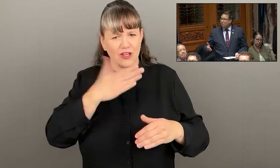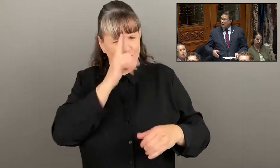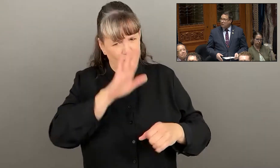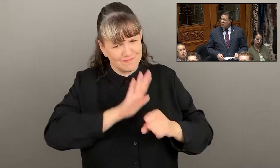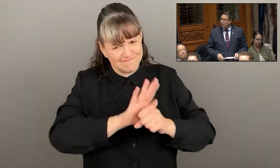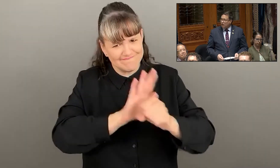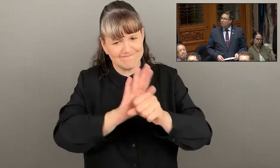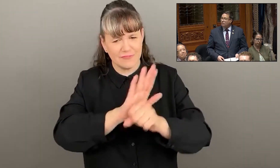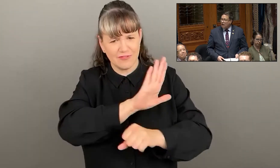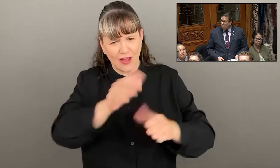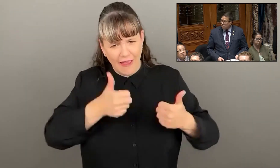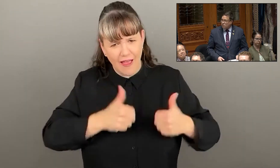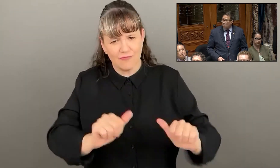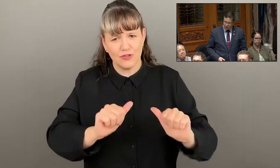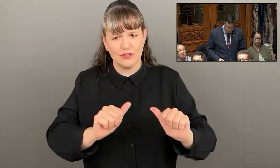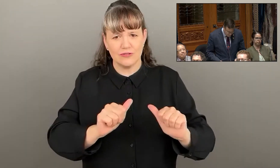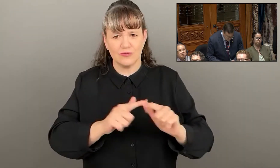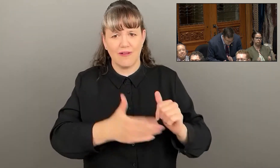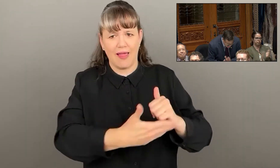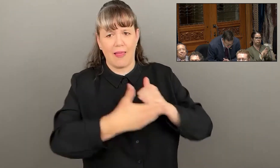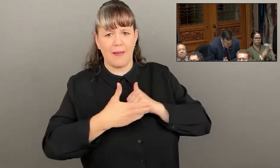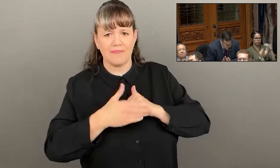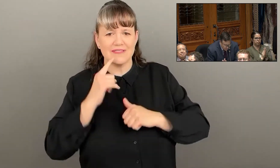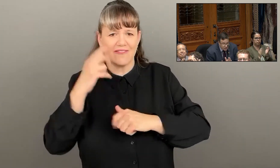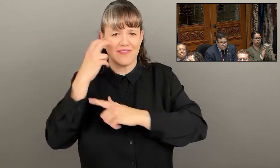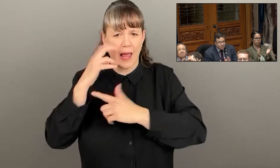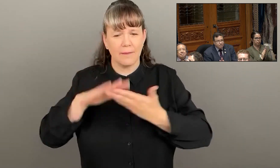the deafblind community. Thank you, Mr. Speaker.